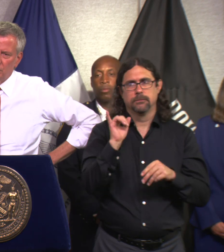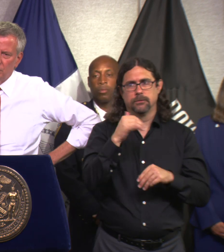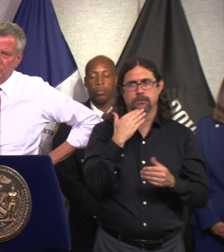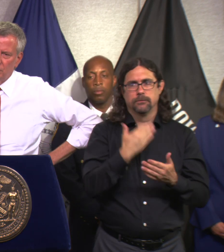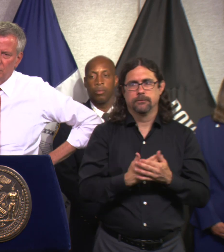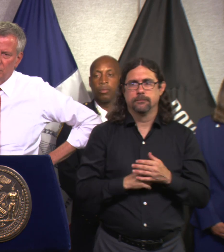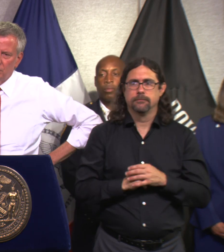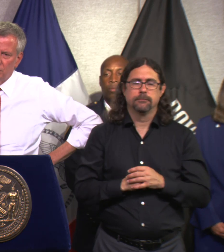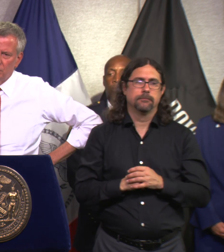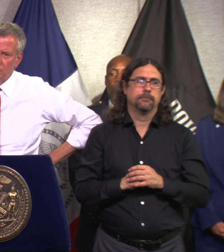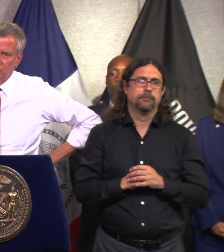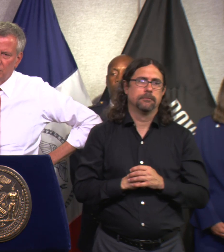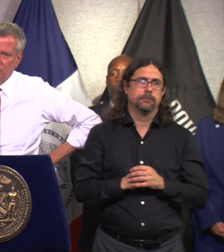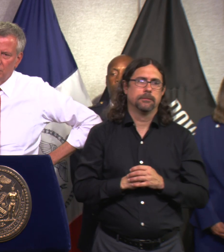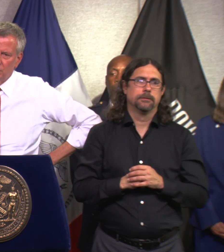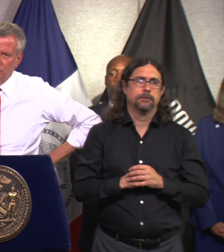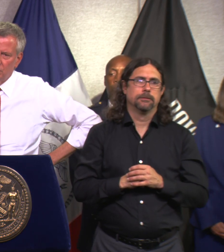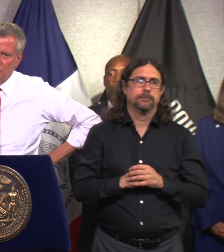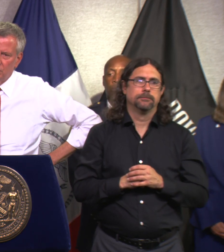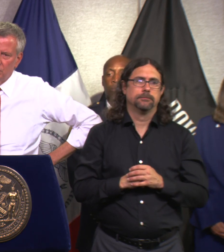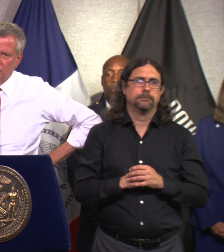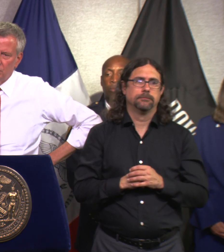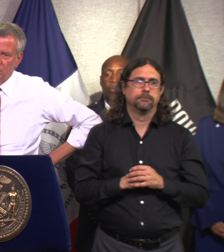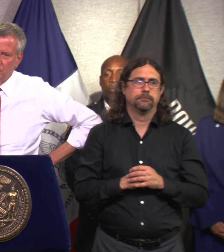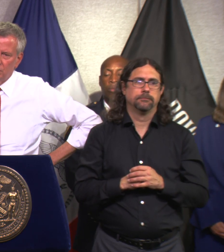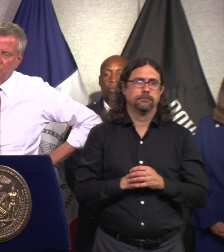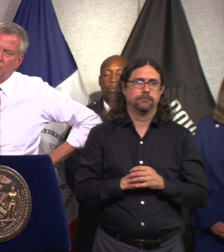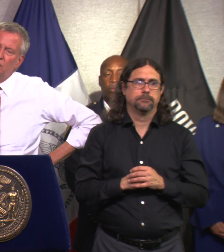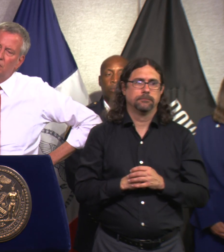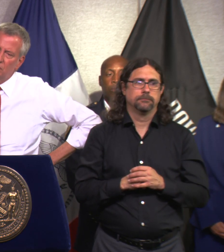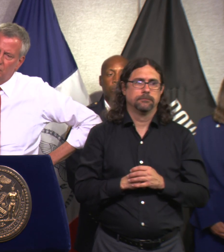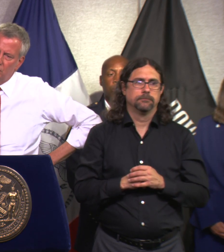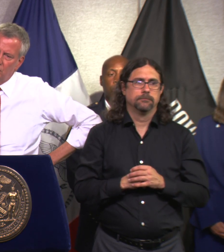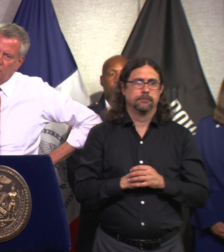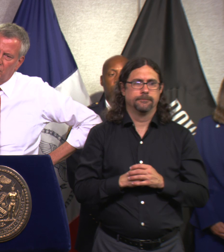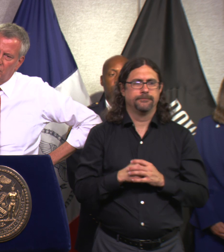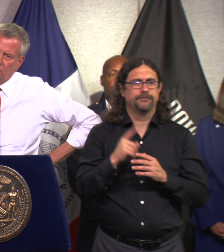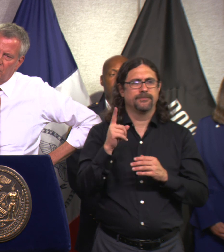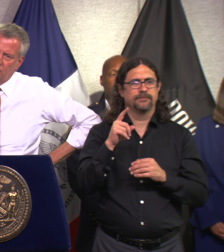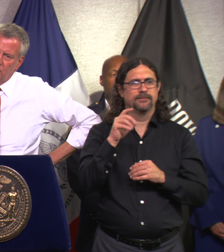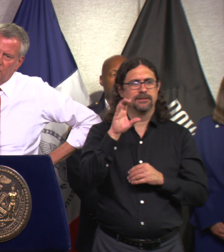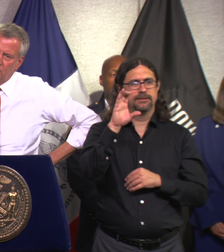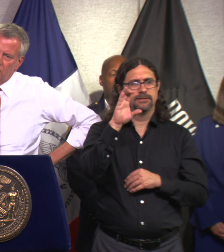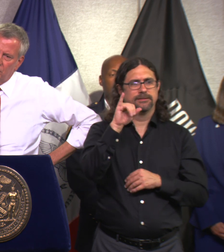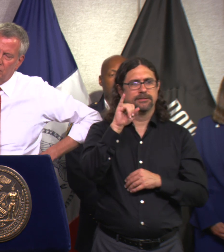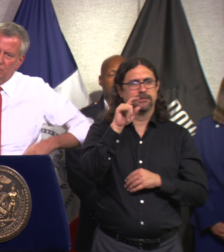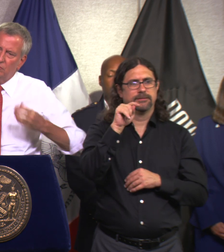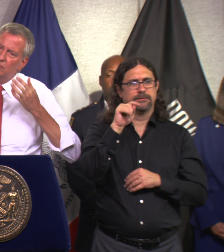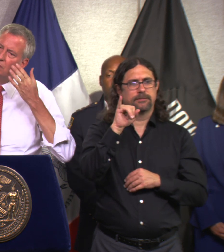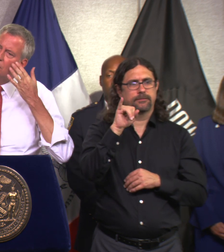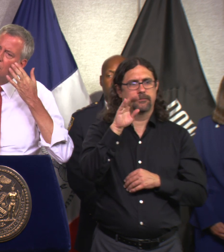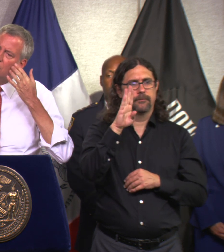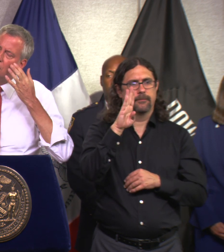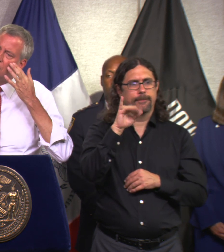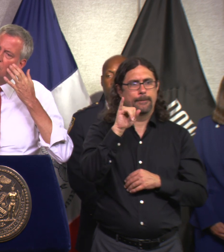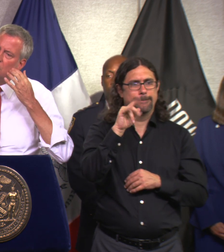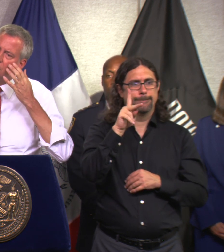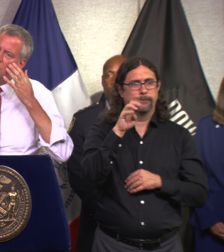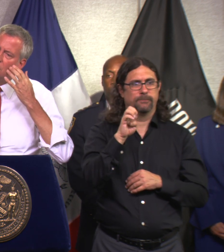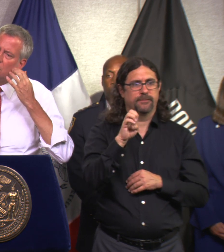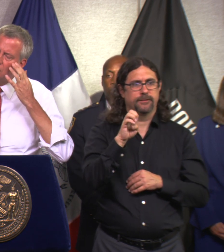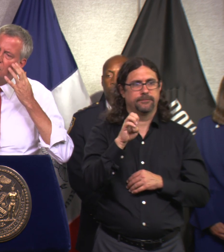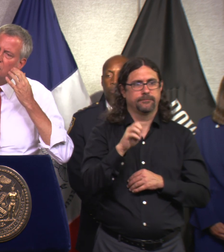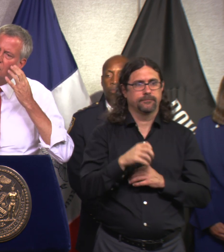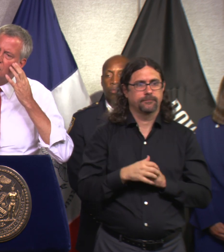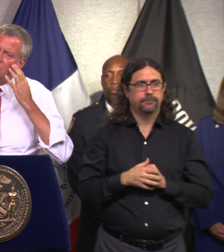the city does charge City Bike for the parking spaces that the docks take up. So that means that City Bike is actually subsidizing the public rather than the